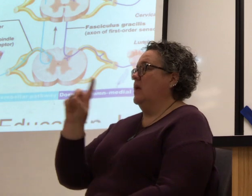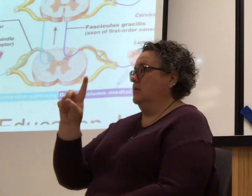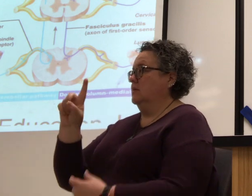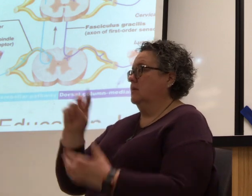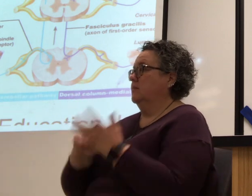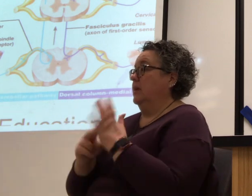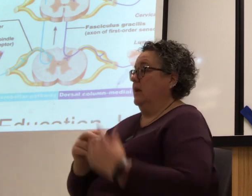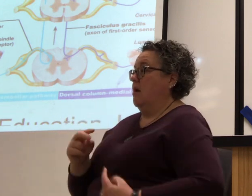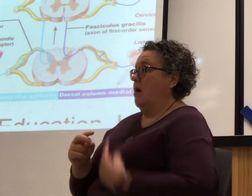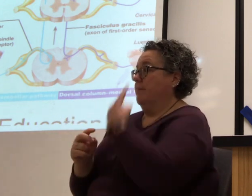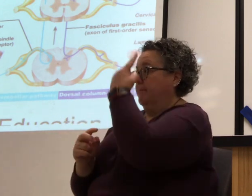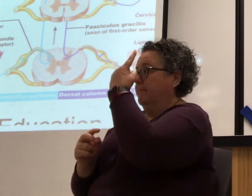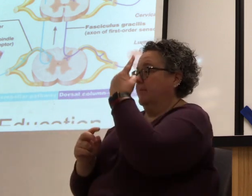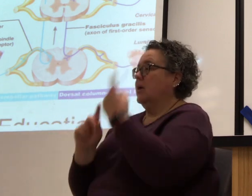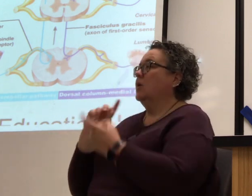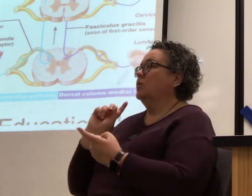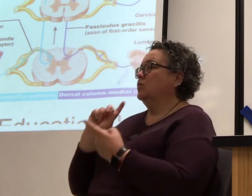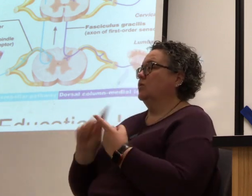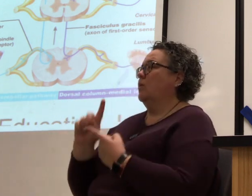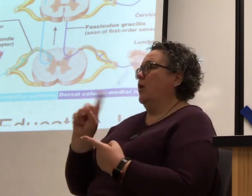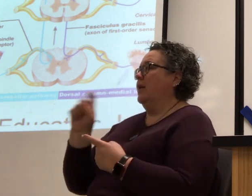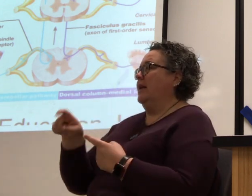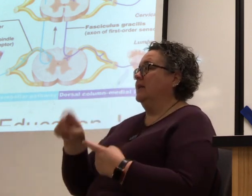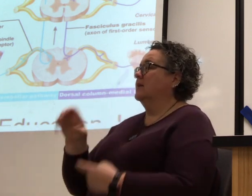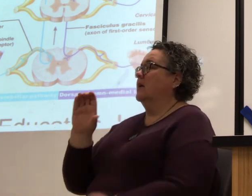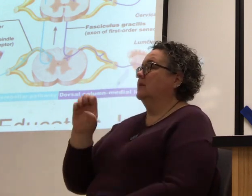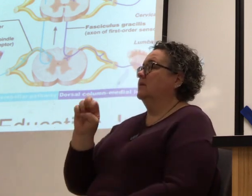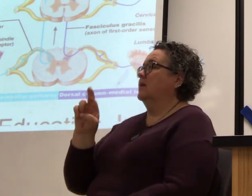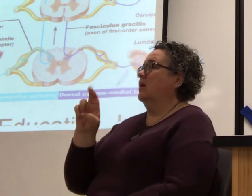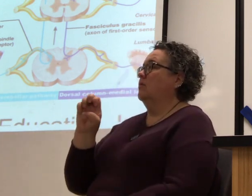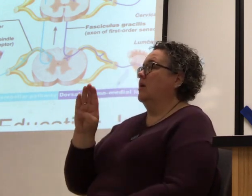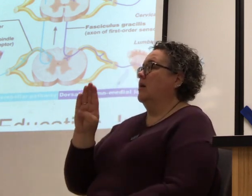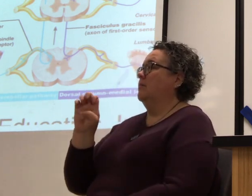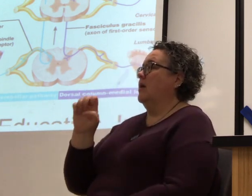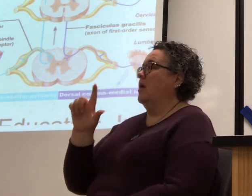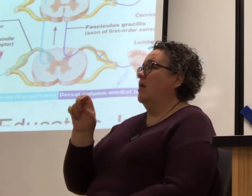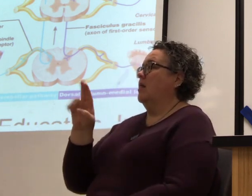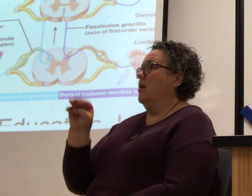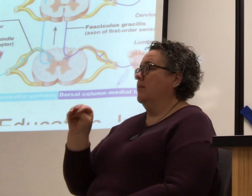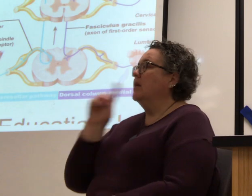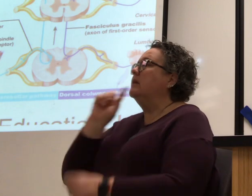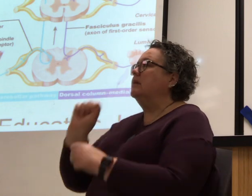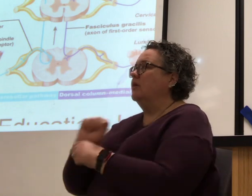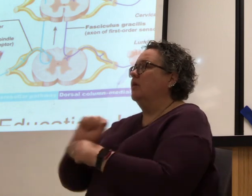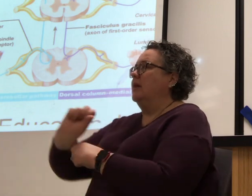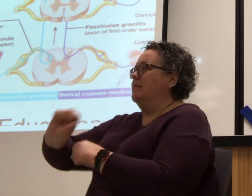It's going to go all the way up to where it needs to go, the cerebellum, which is literally behind the brain.